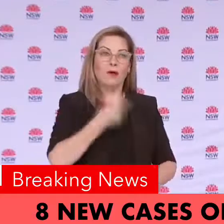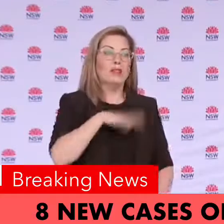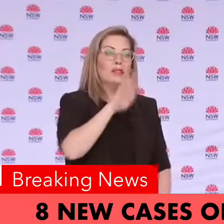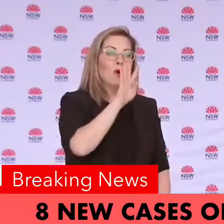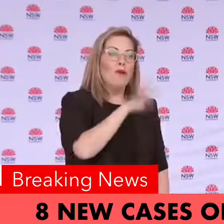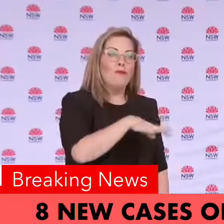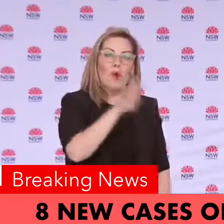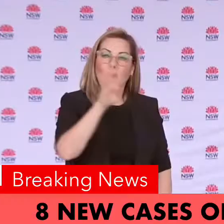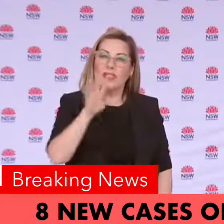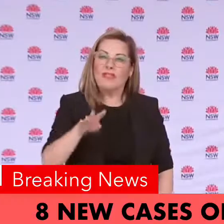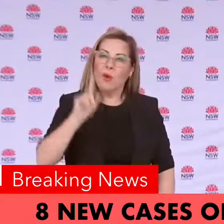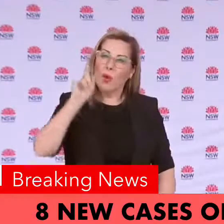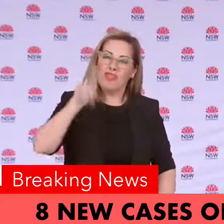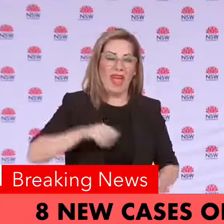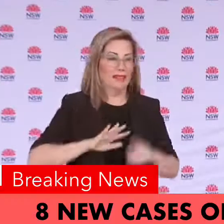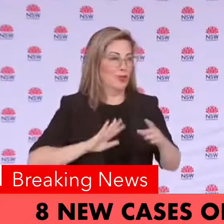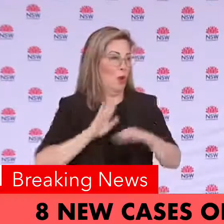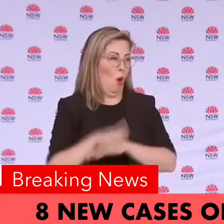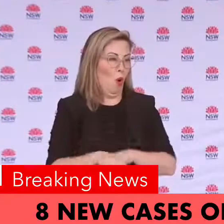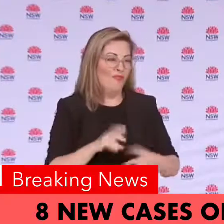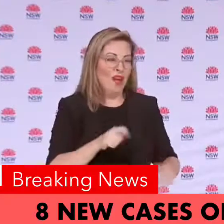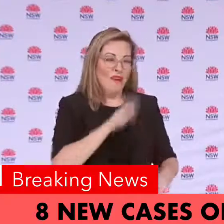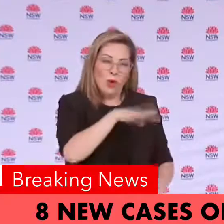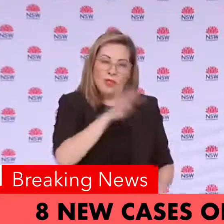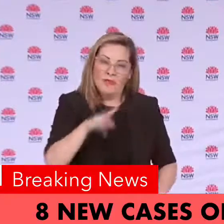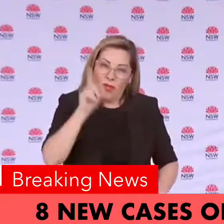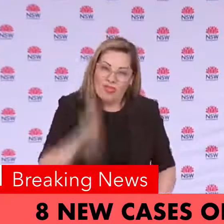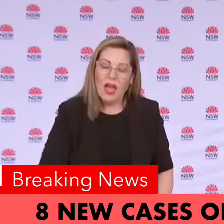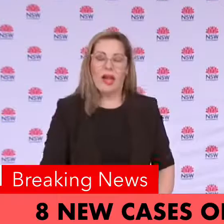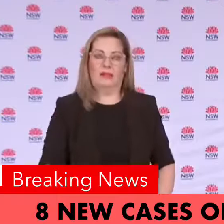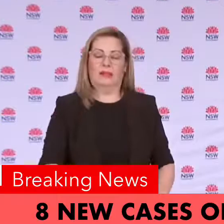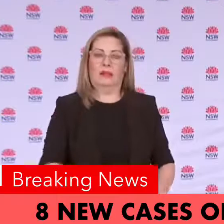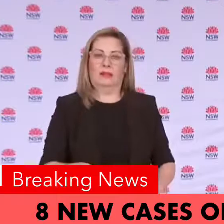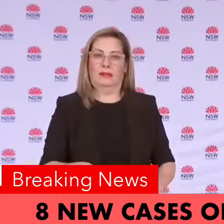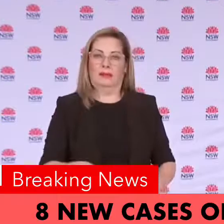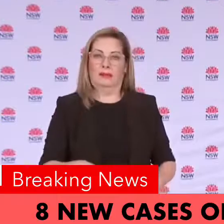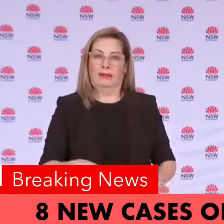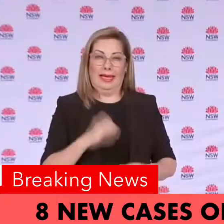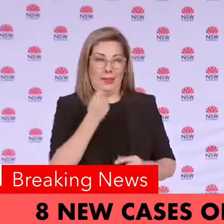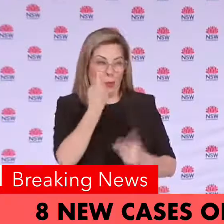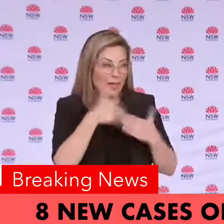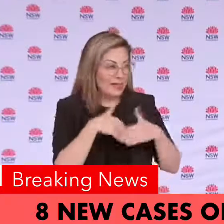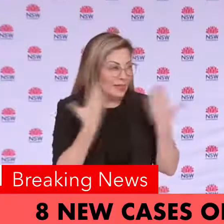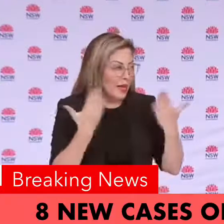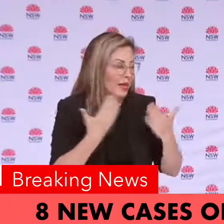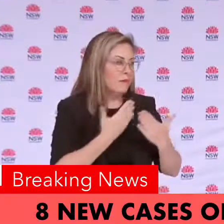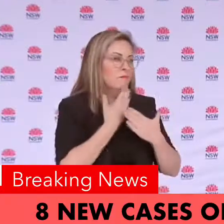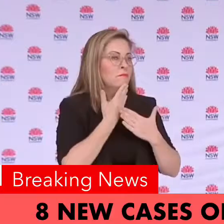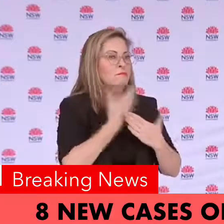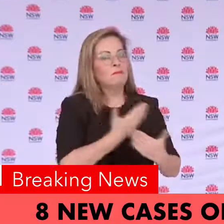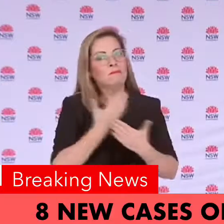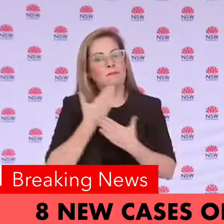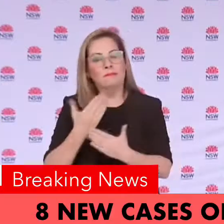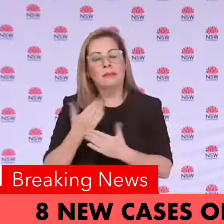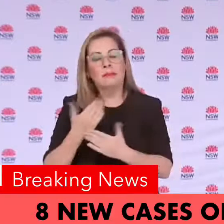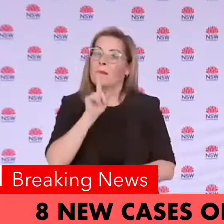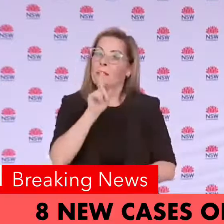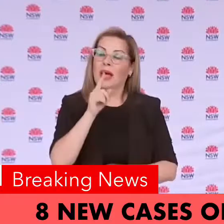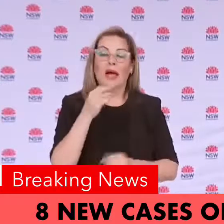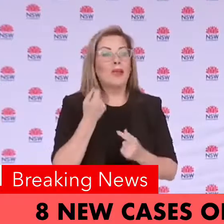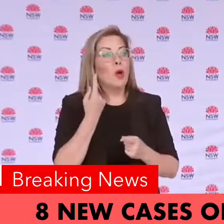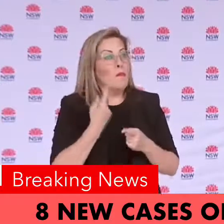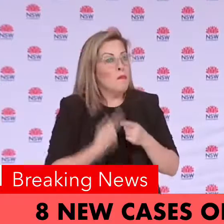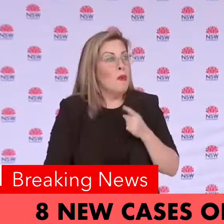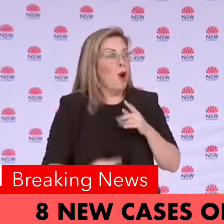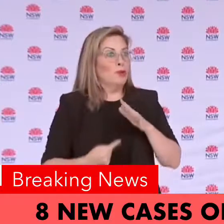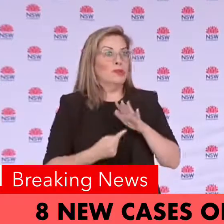44,466 tests were reported to 8 p.m. last night, so thank you to everyone. What is most pleasing is that we're also